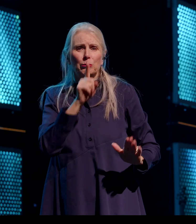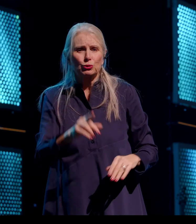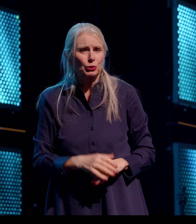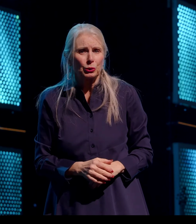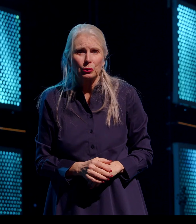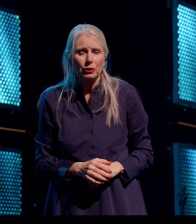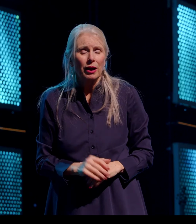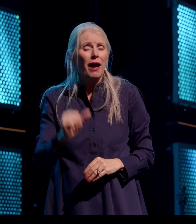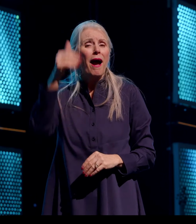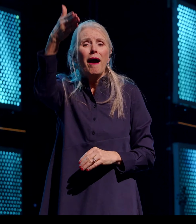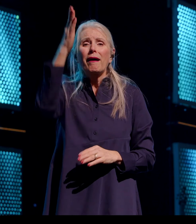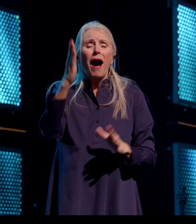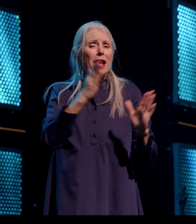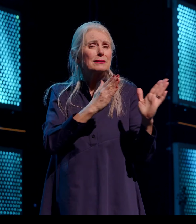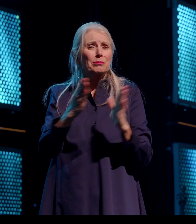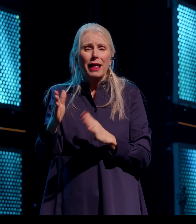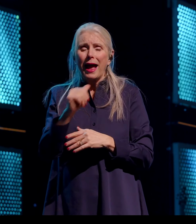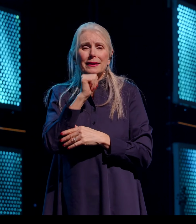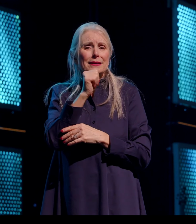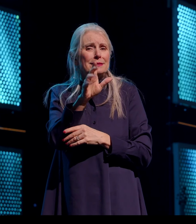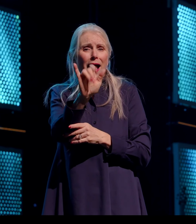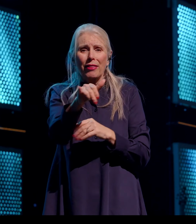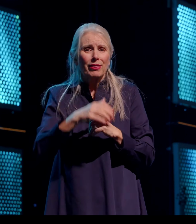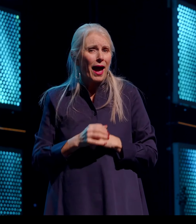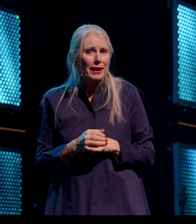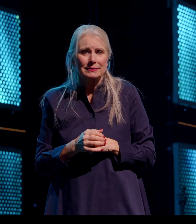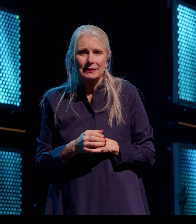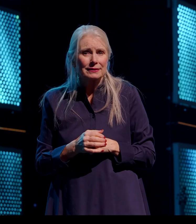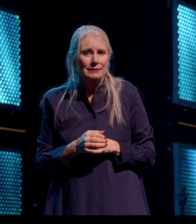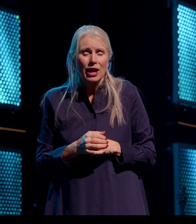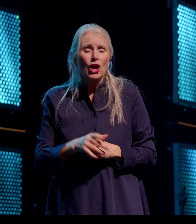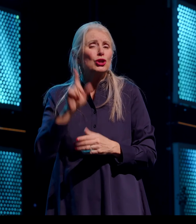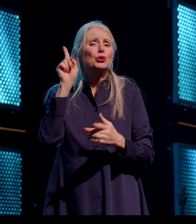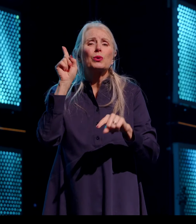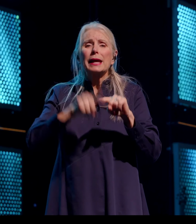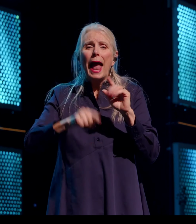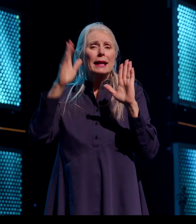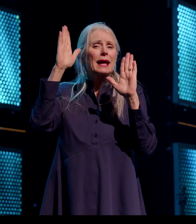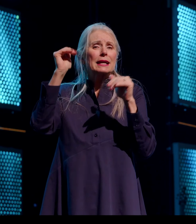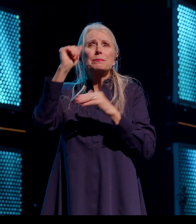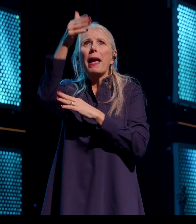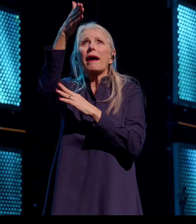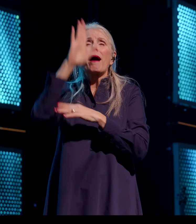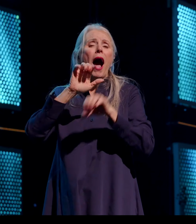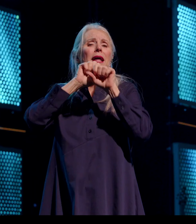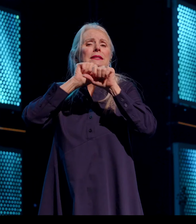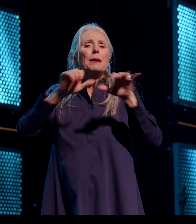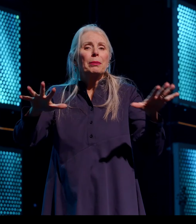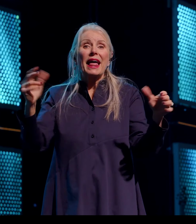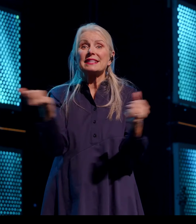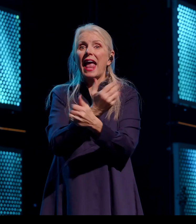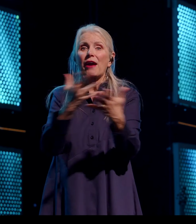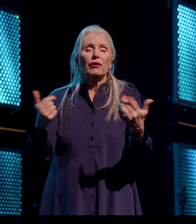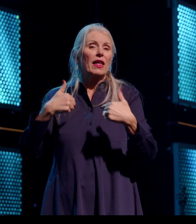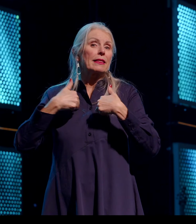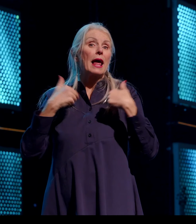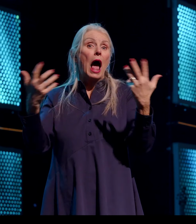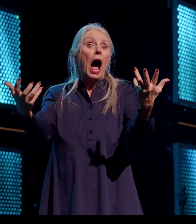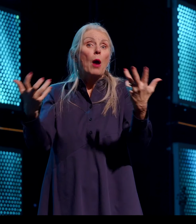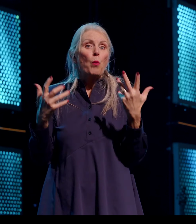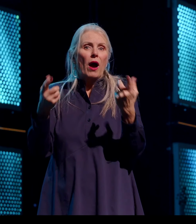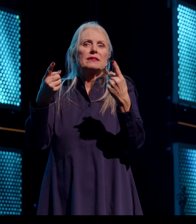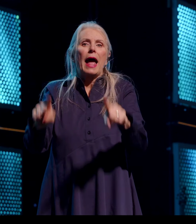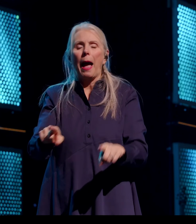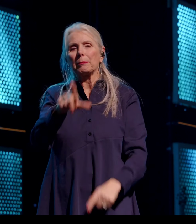job is not to make your plans come true. We can't just expect God to bless what we want to happen in